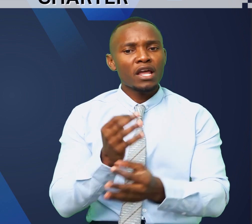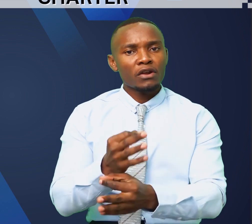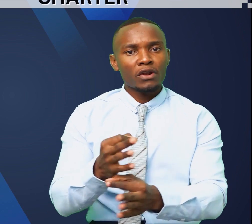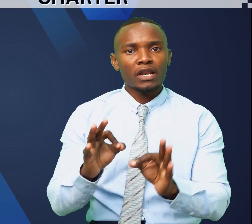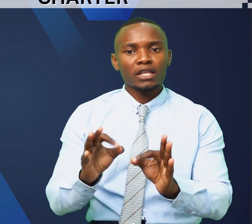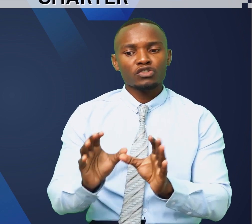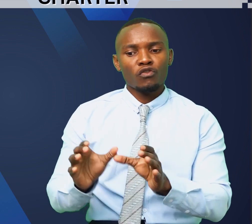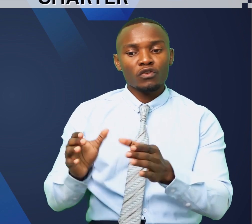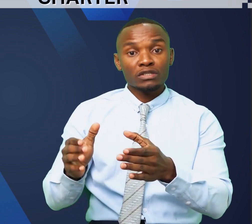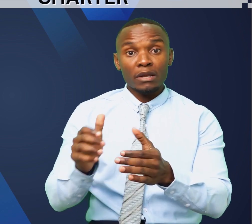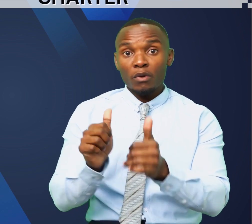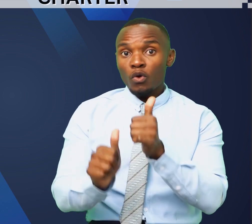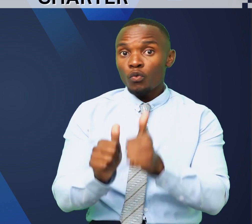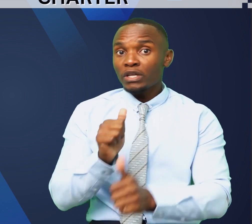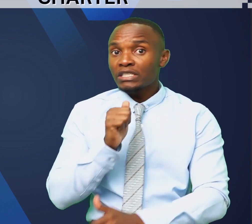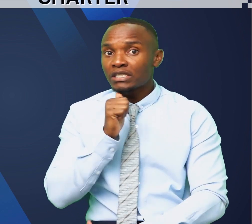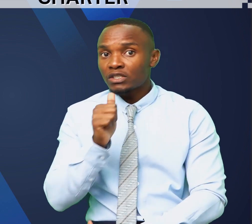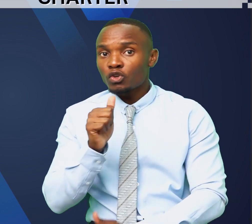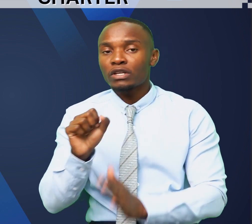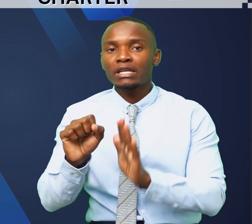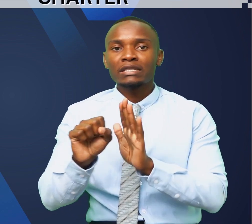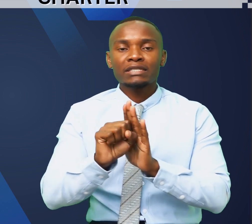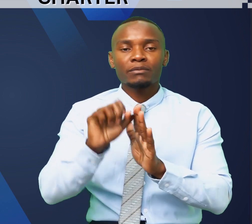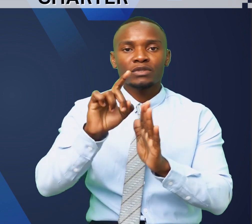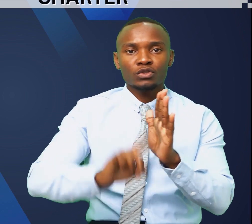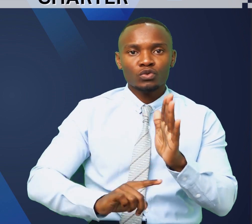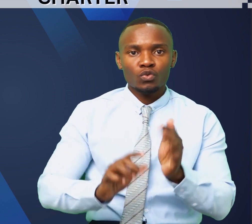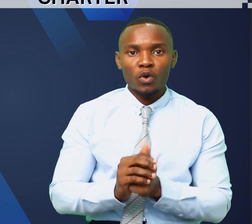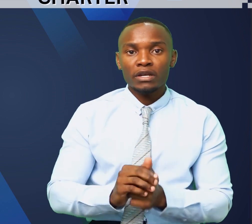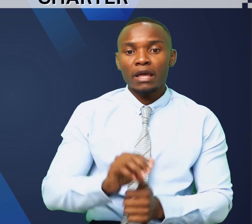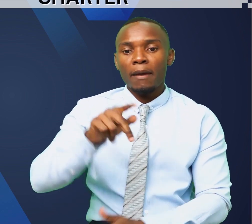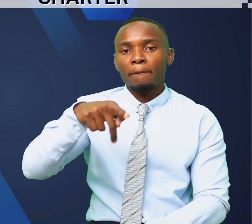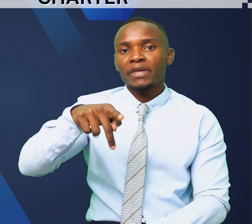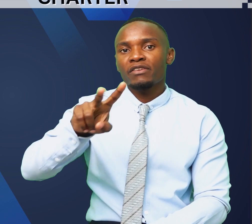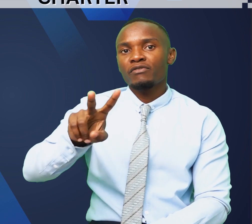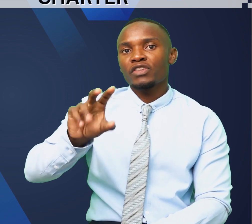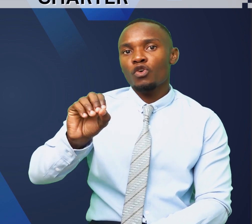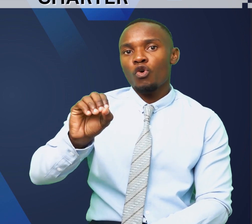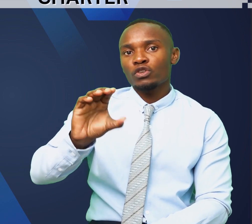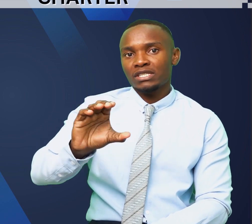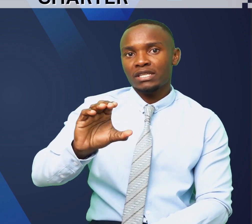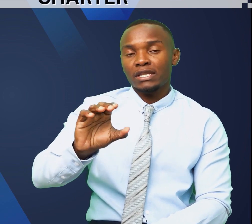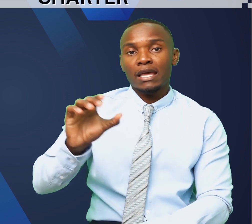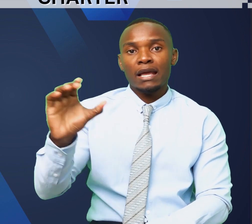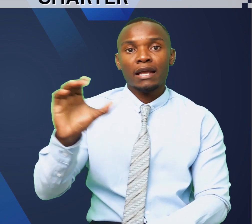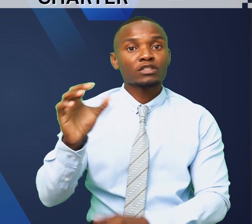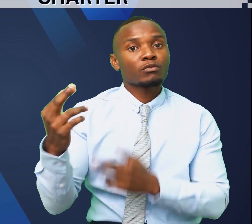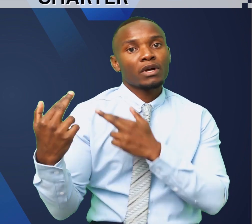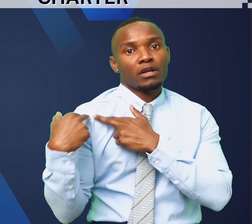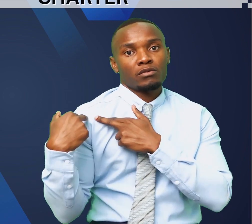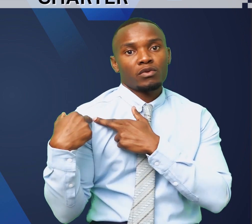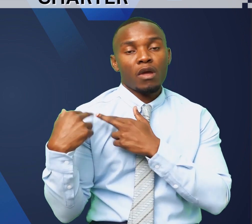of consignments not subject to PVOC. Customer obligation: